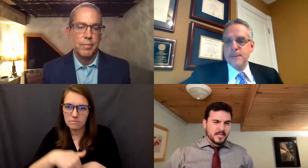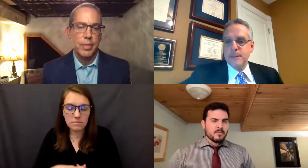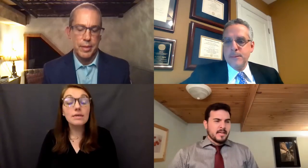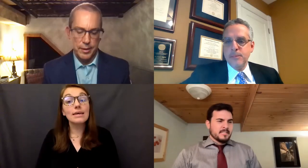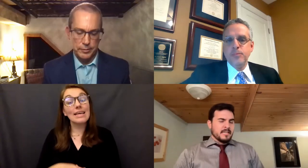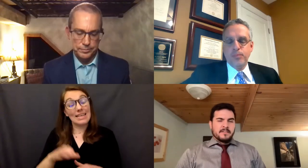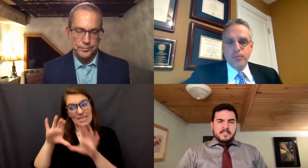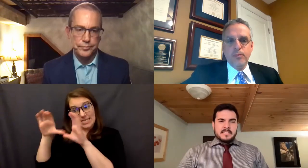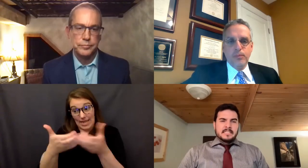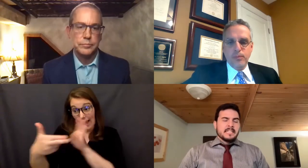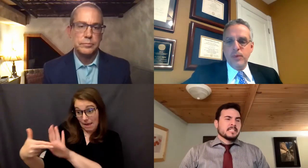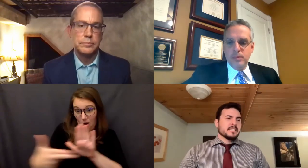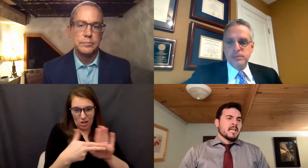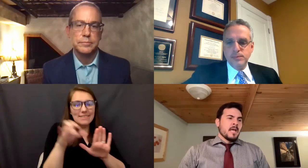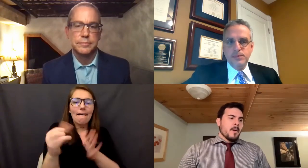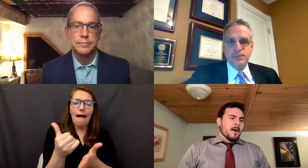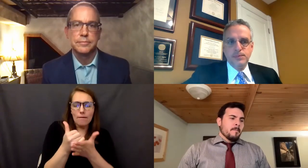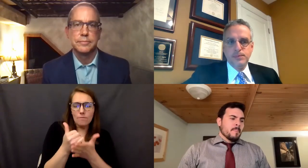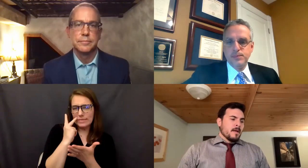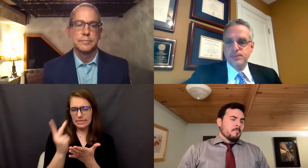see and generalize like differences and distinctions.